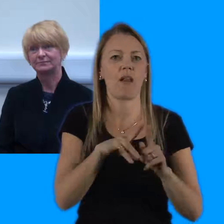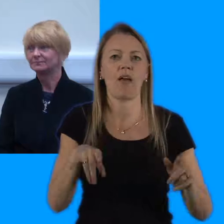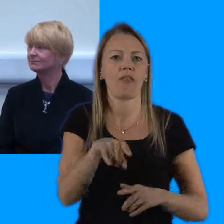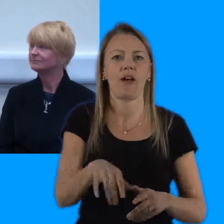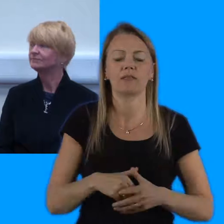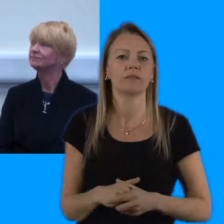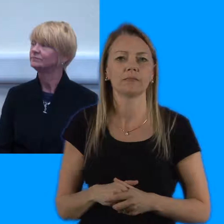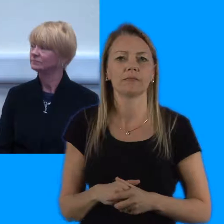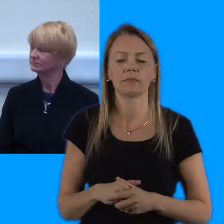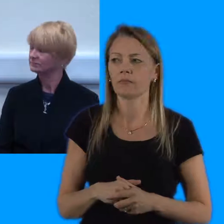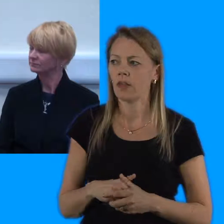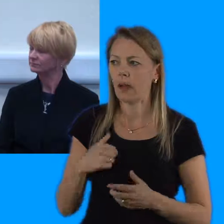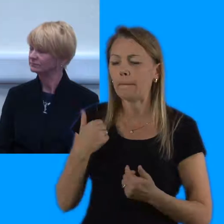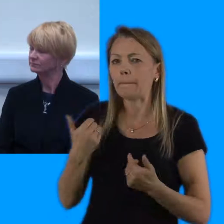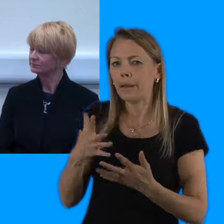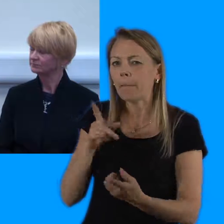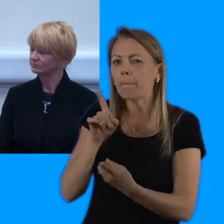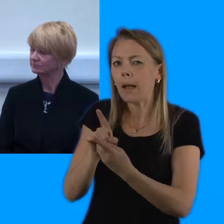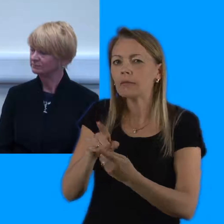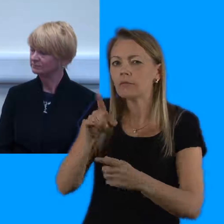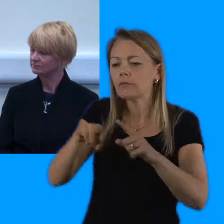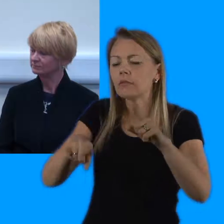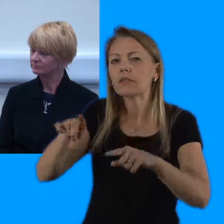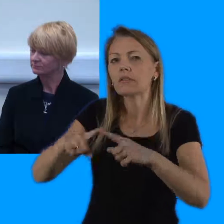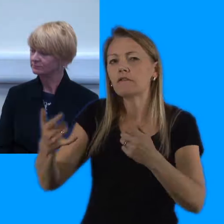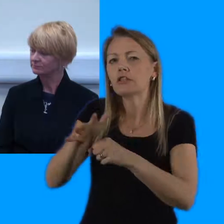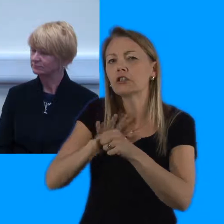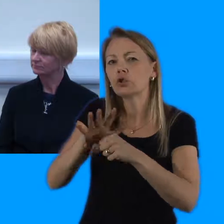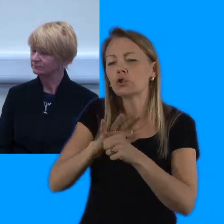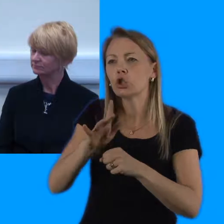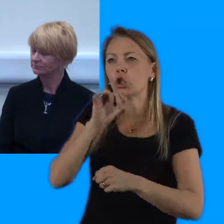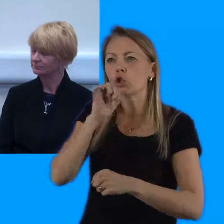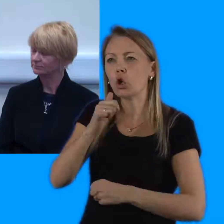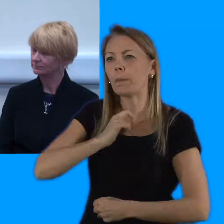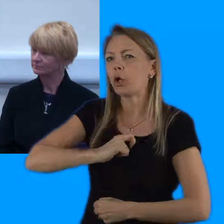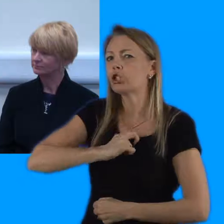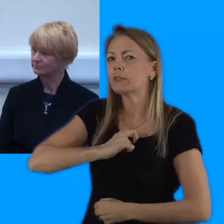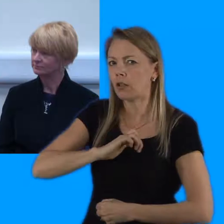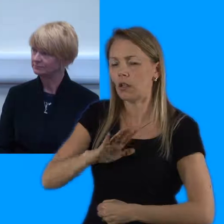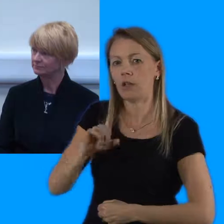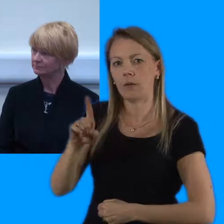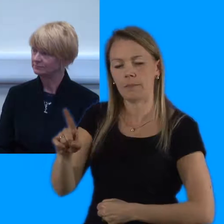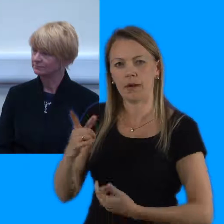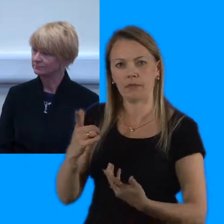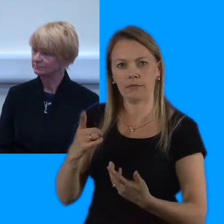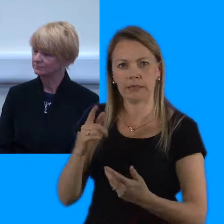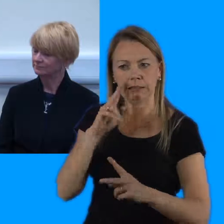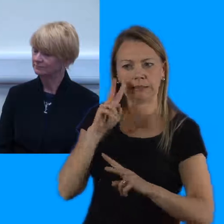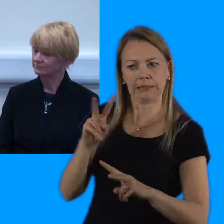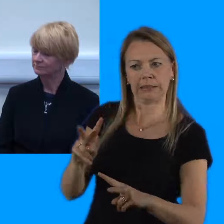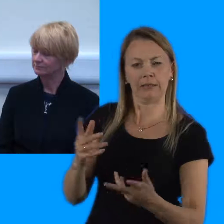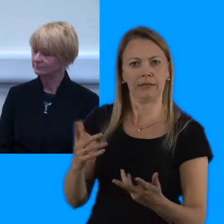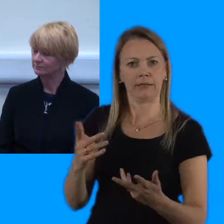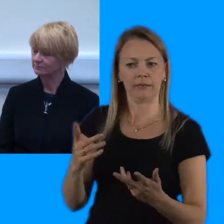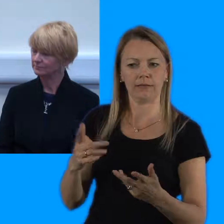that. I think I've come across it, yes, in different situations, maybe not very, very personal, but in